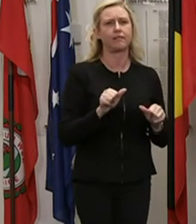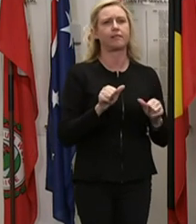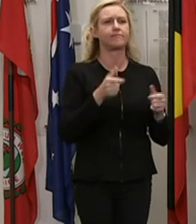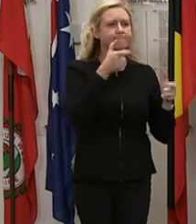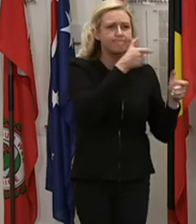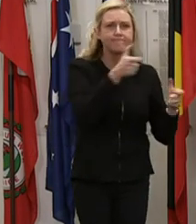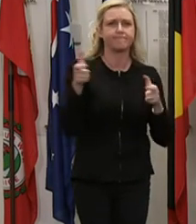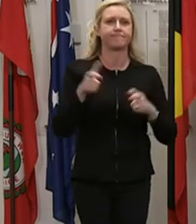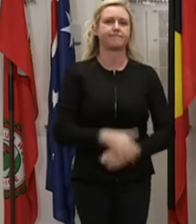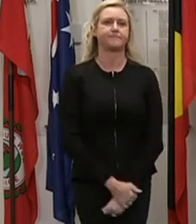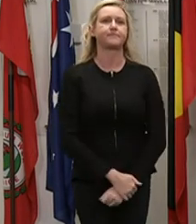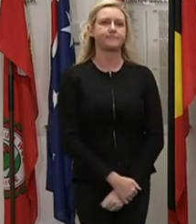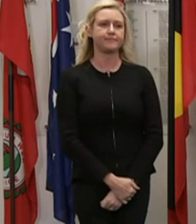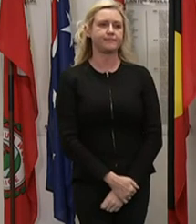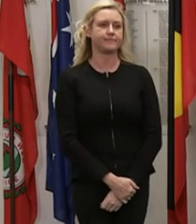few weeks.